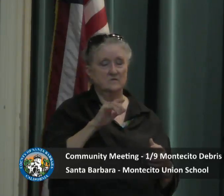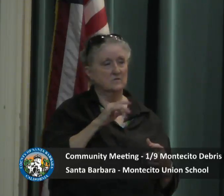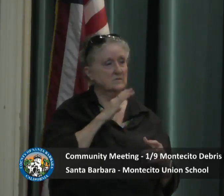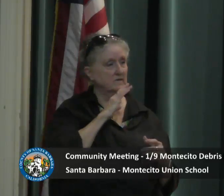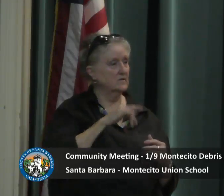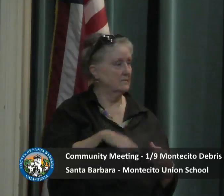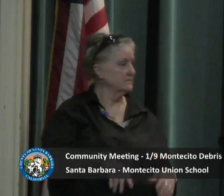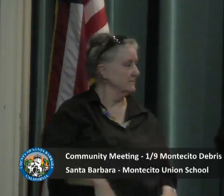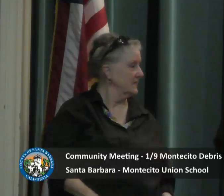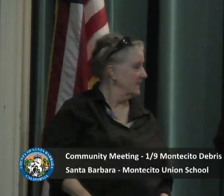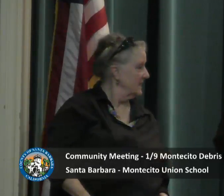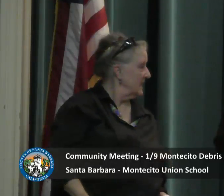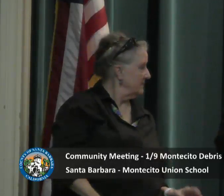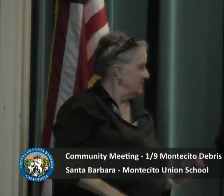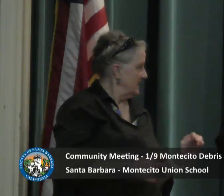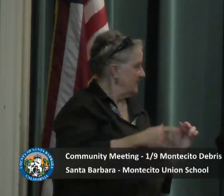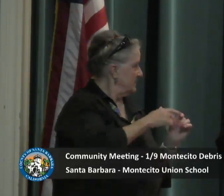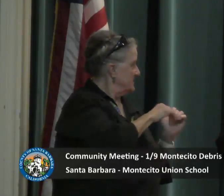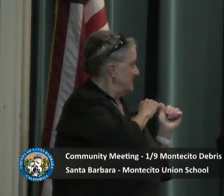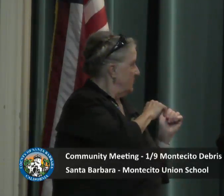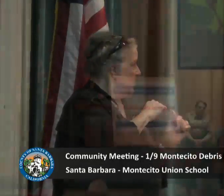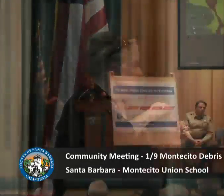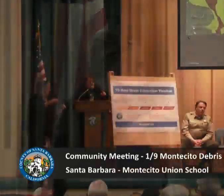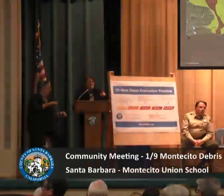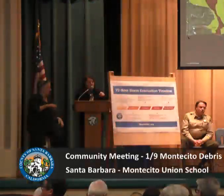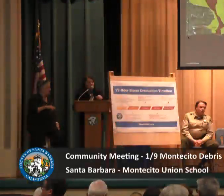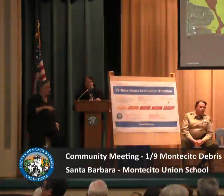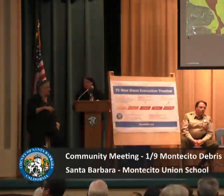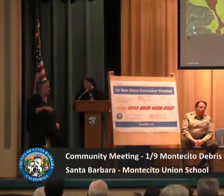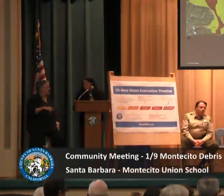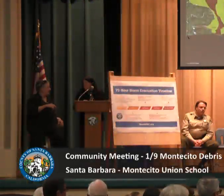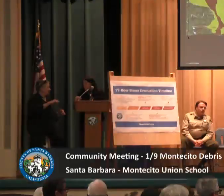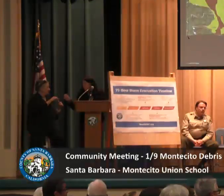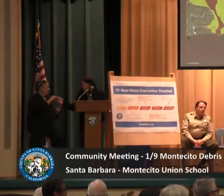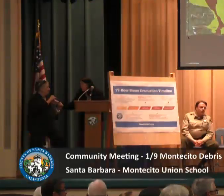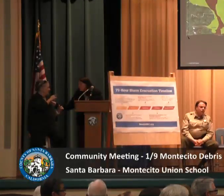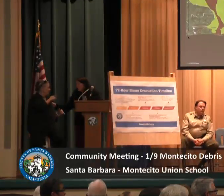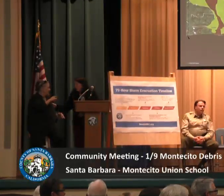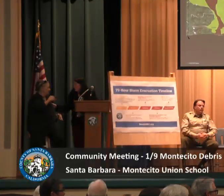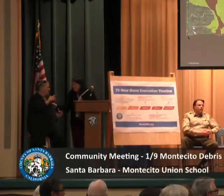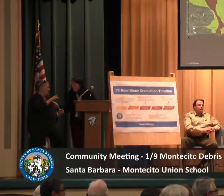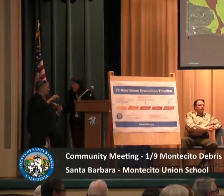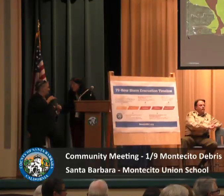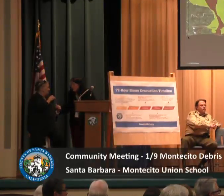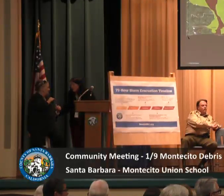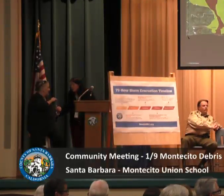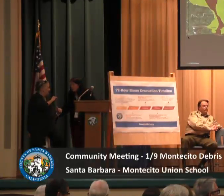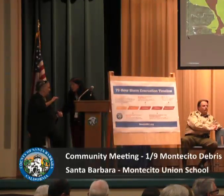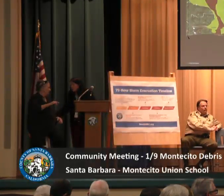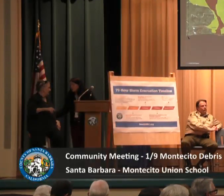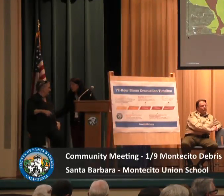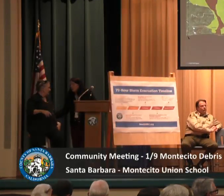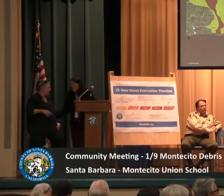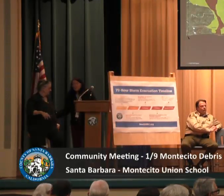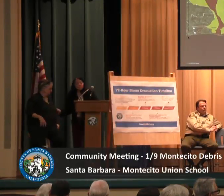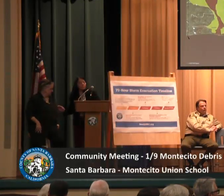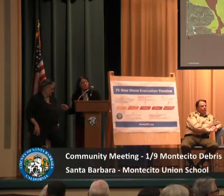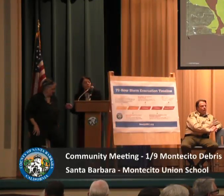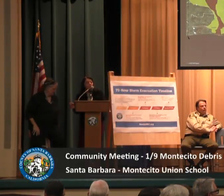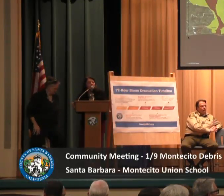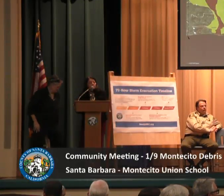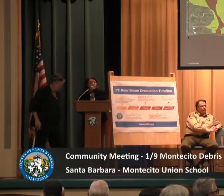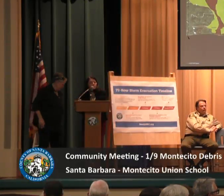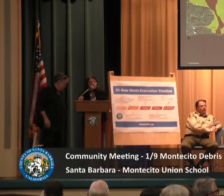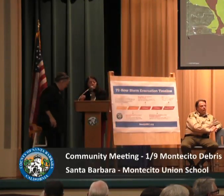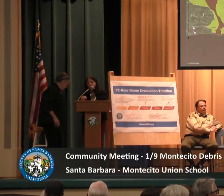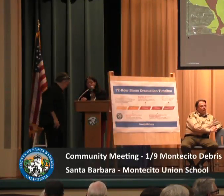to John. Excuse me. Can you hear me? There have been some questions that have been raised about